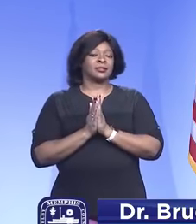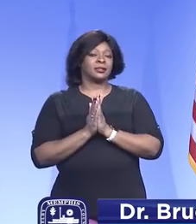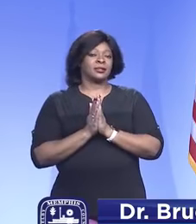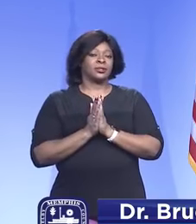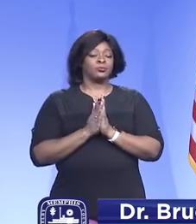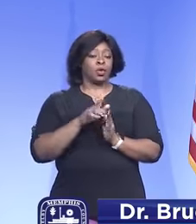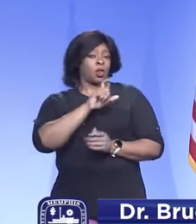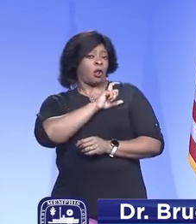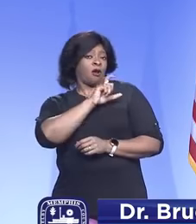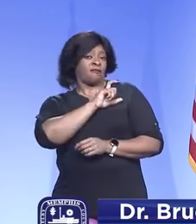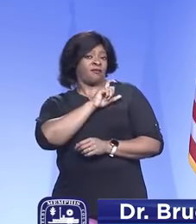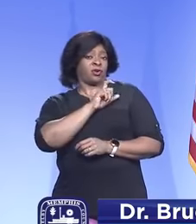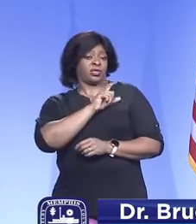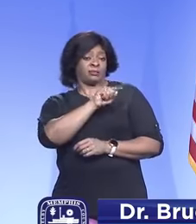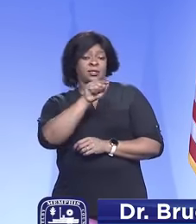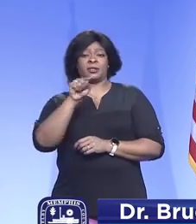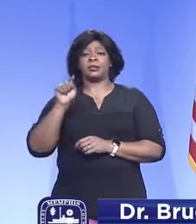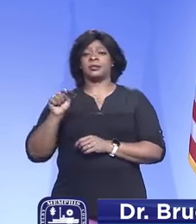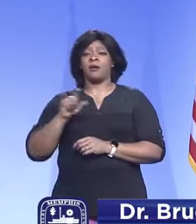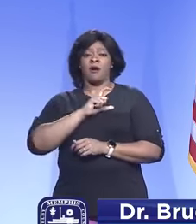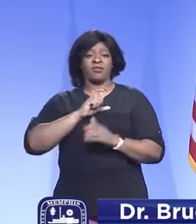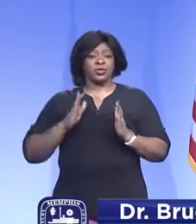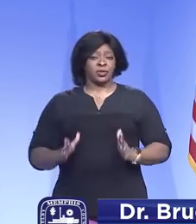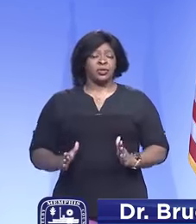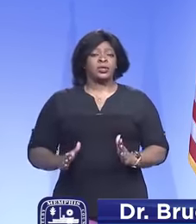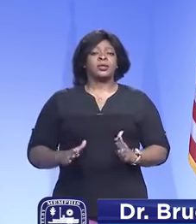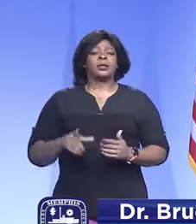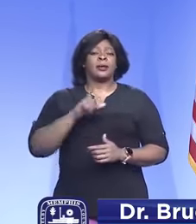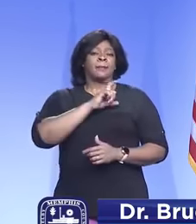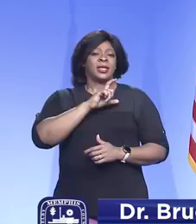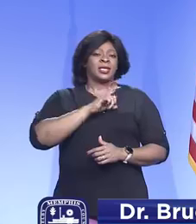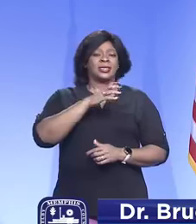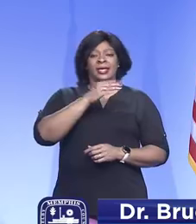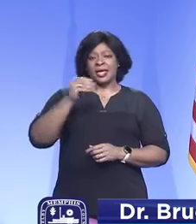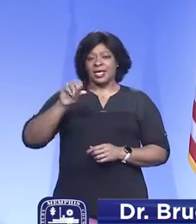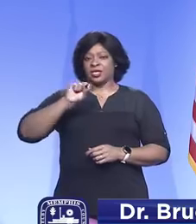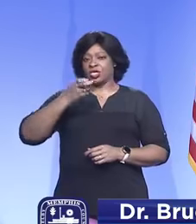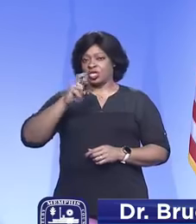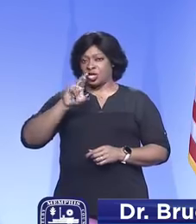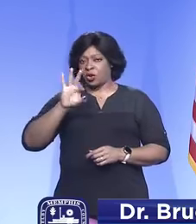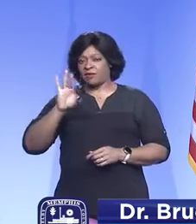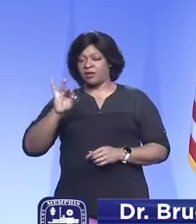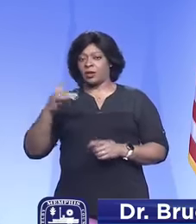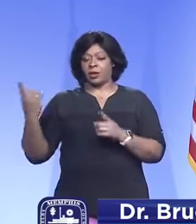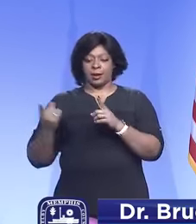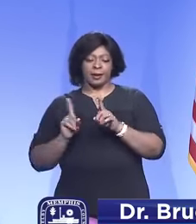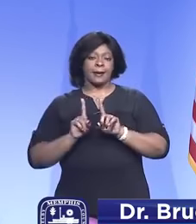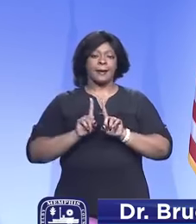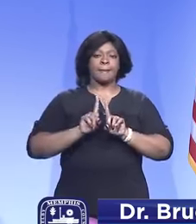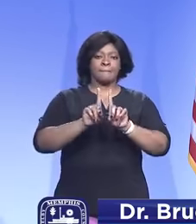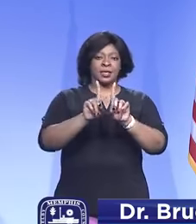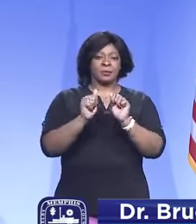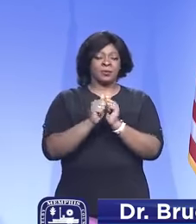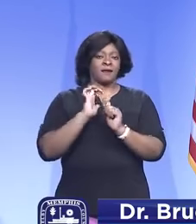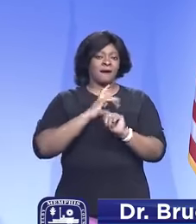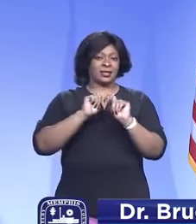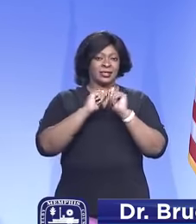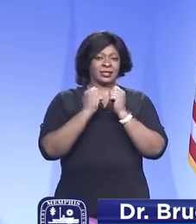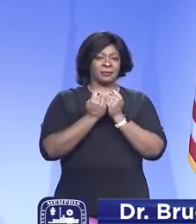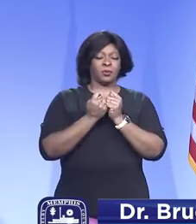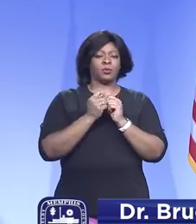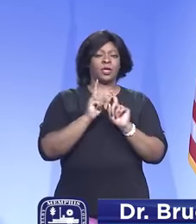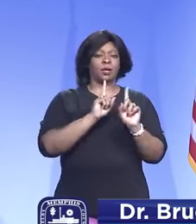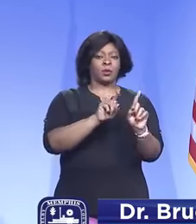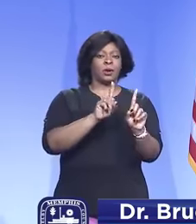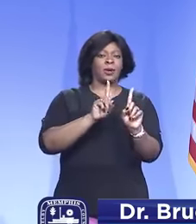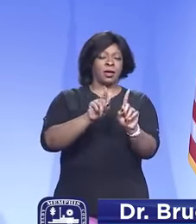law enforcement officers, police and sheriff, to accompany our team as they go